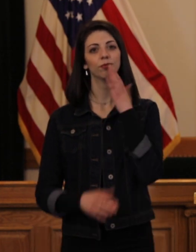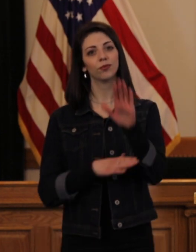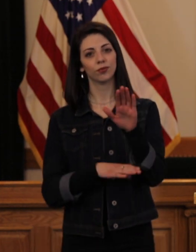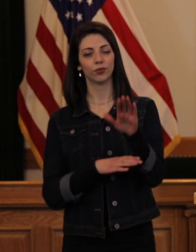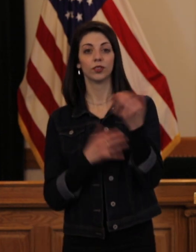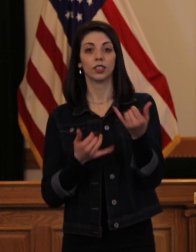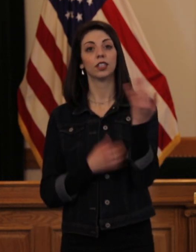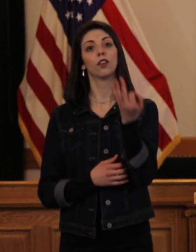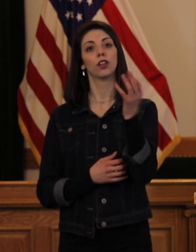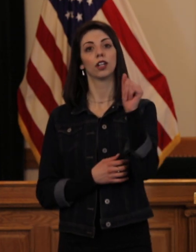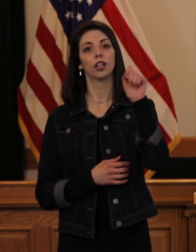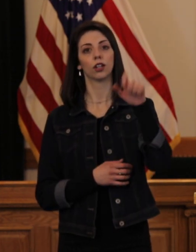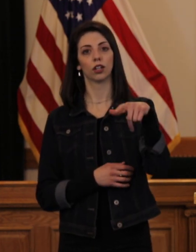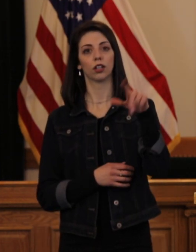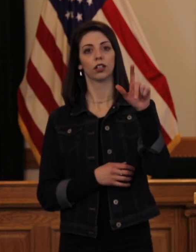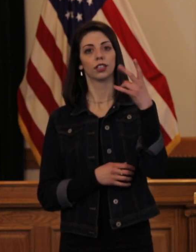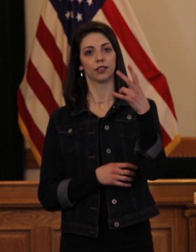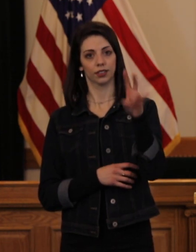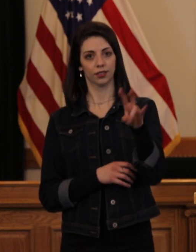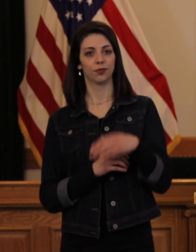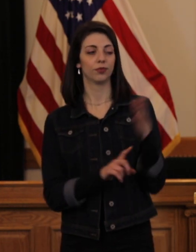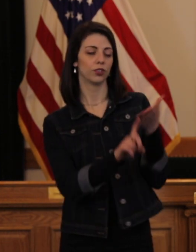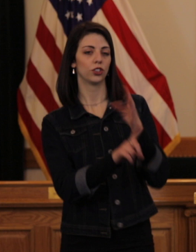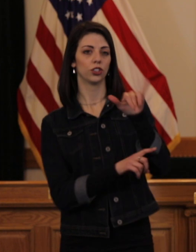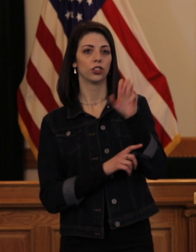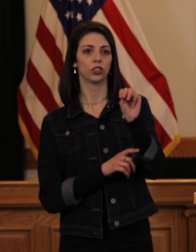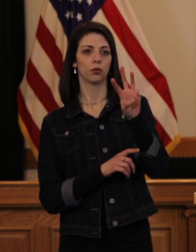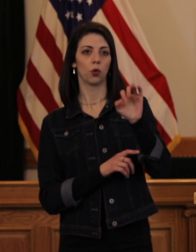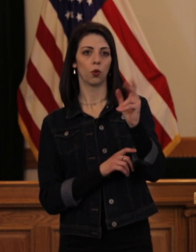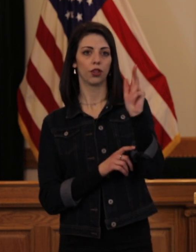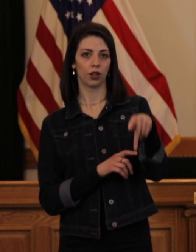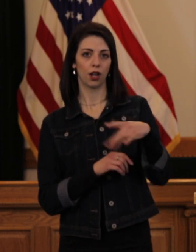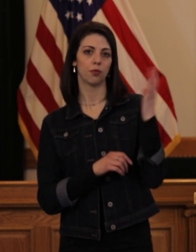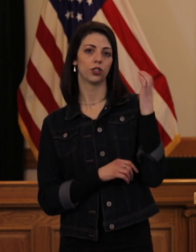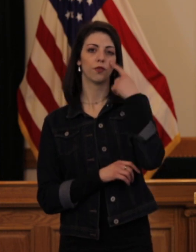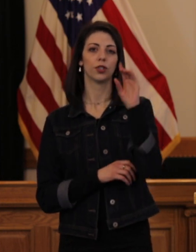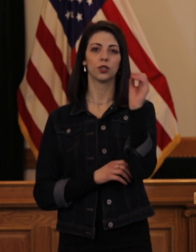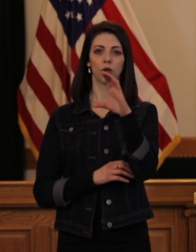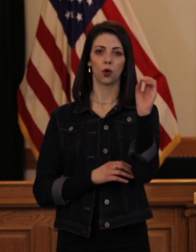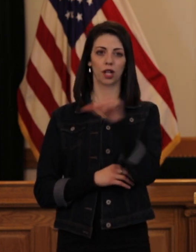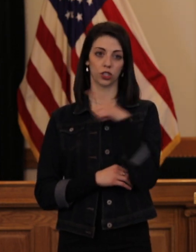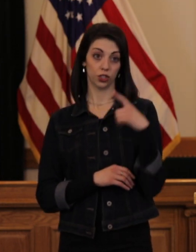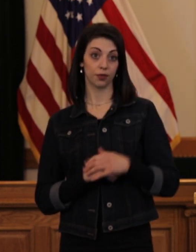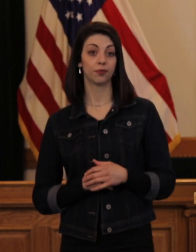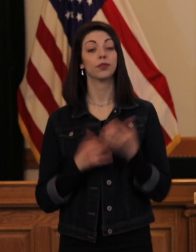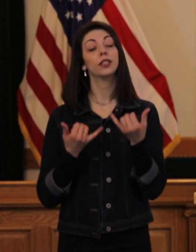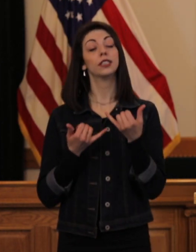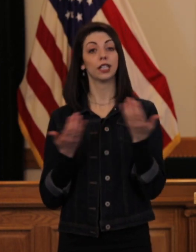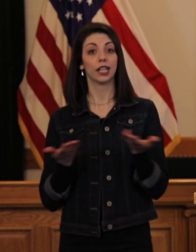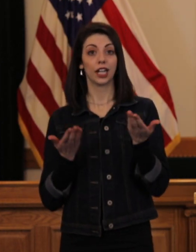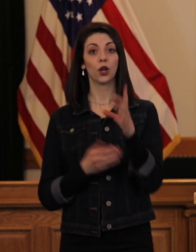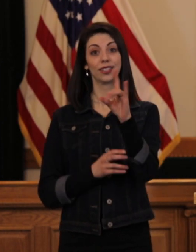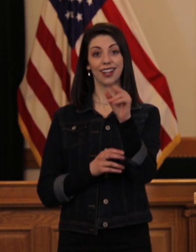Good afternoon. Today is Friday, April 17th. I'm Jim Weatherup, Chairman of the Oswego County Legislature. With me today are Diane Oldenburg,